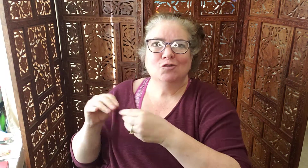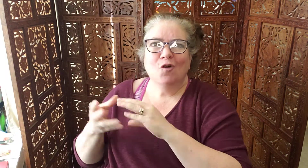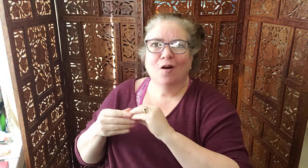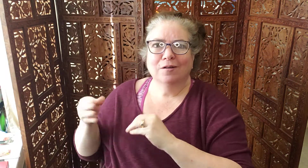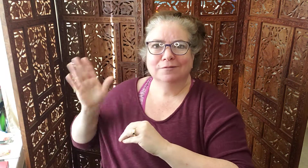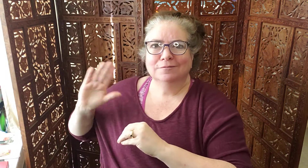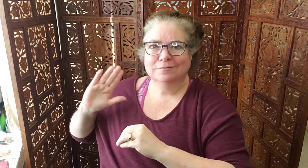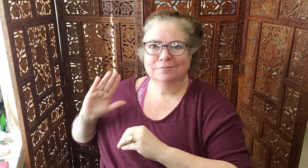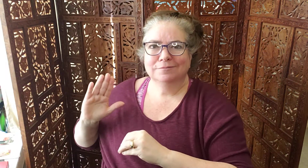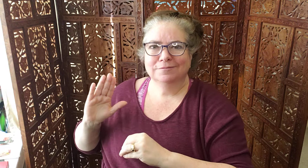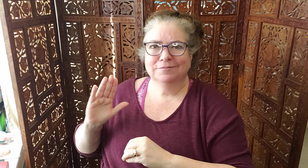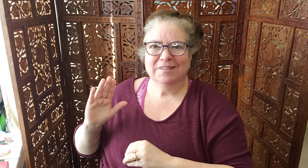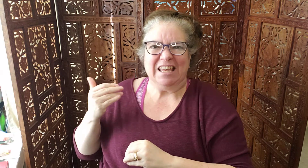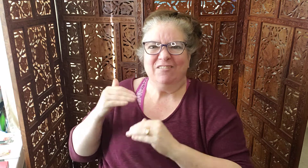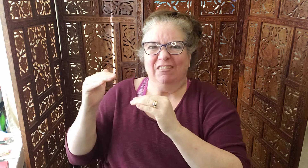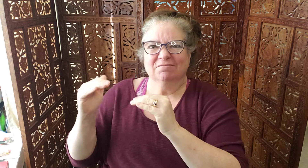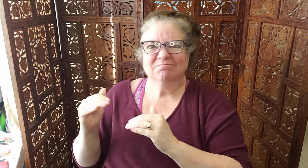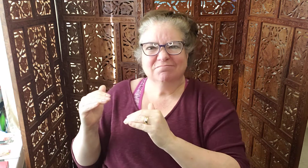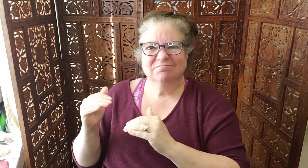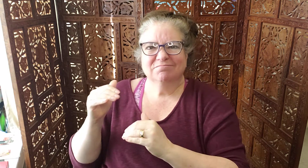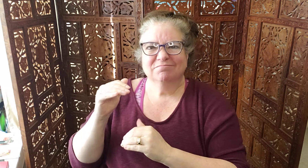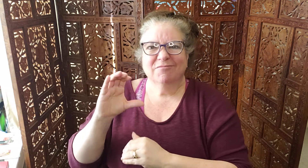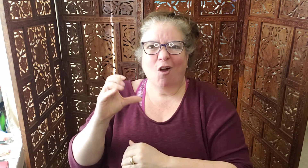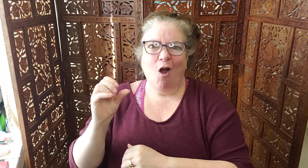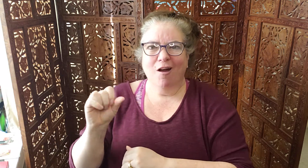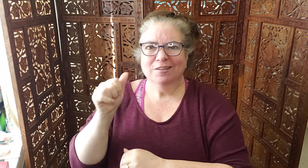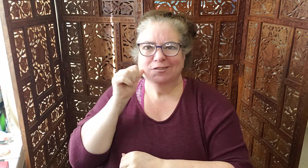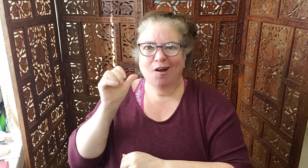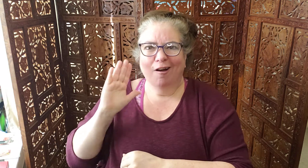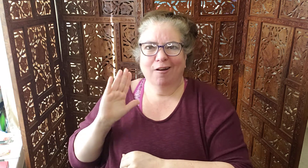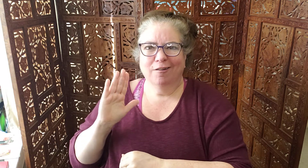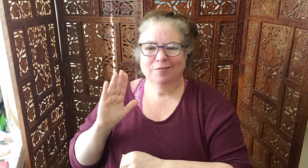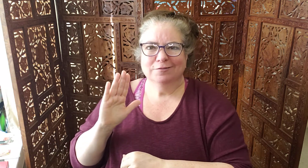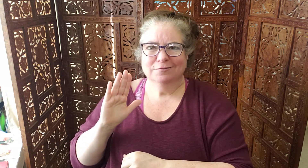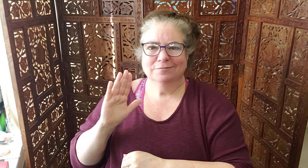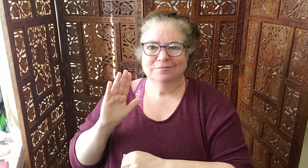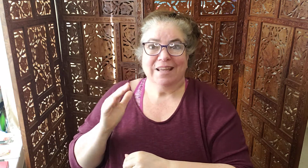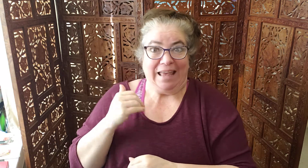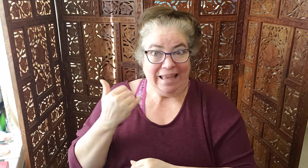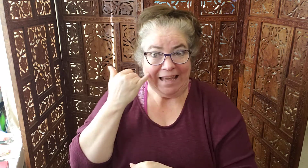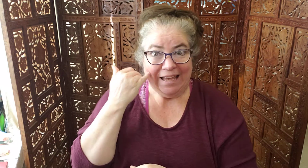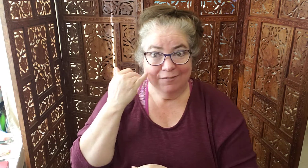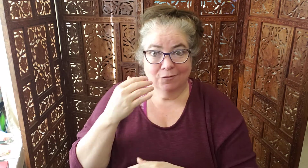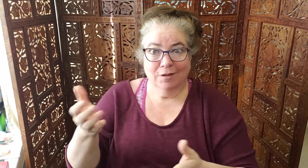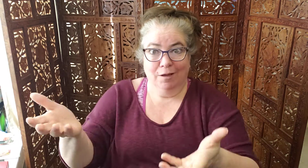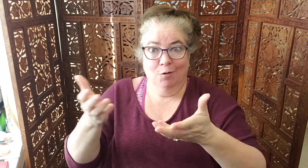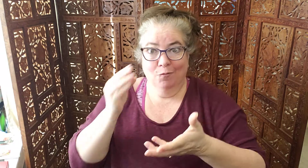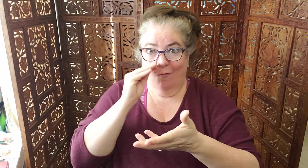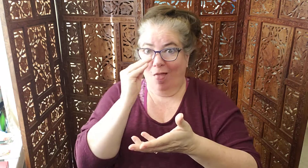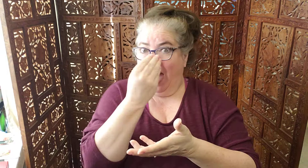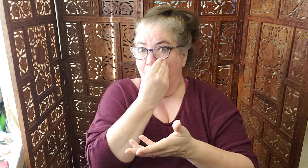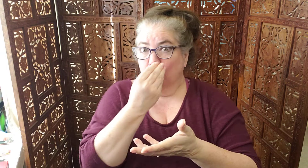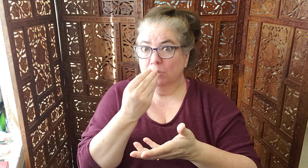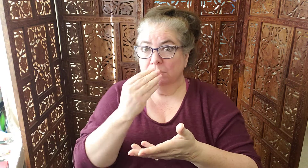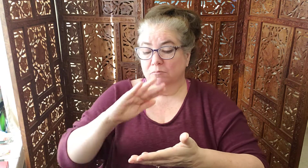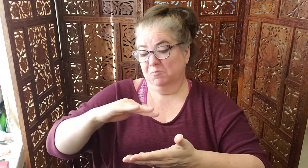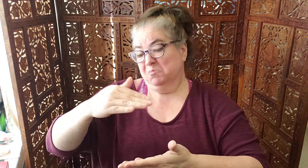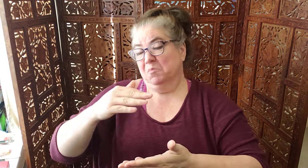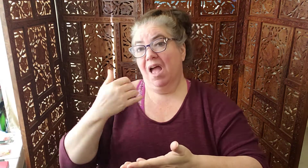day never opened flowers from a stage door Johnny unless there were jewels in them. Of course,